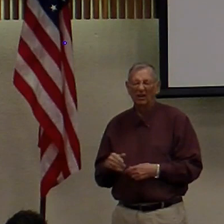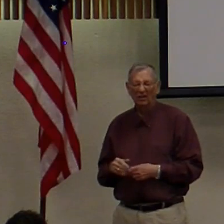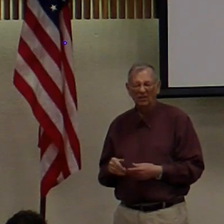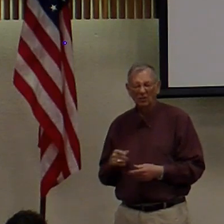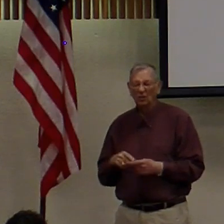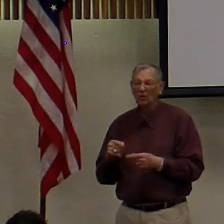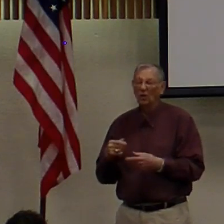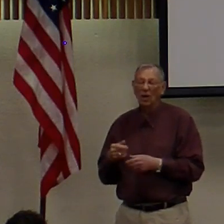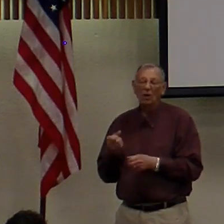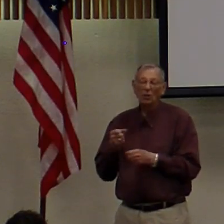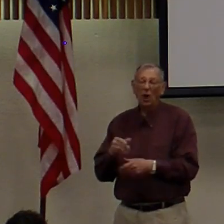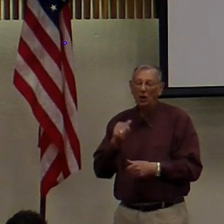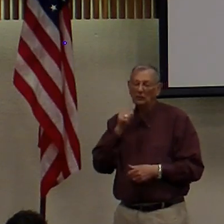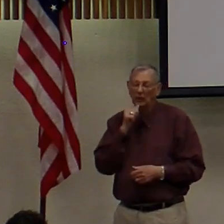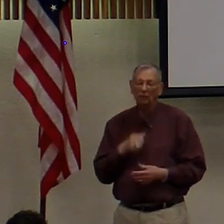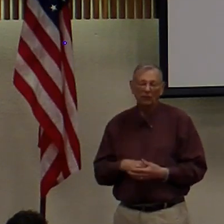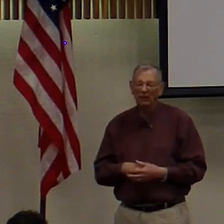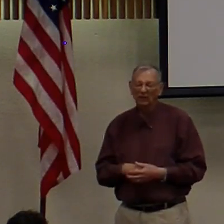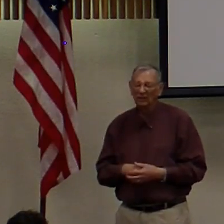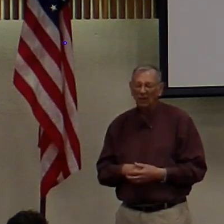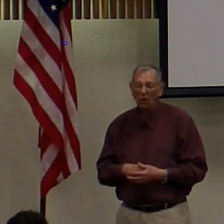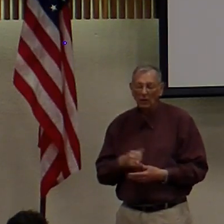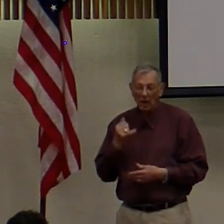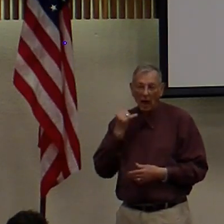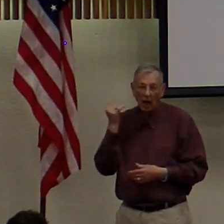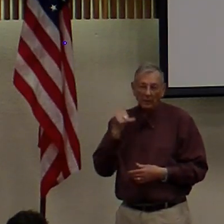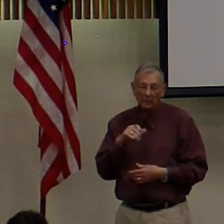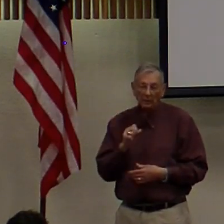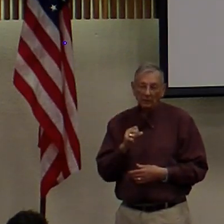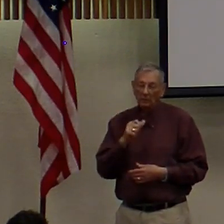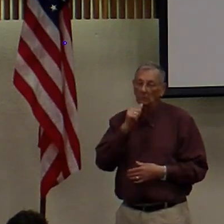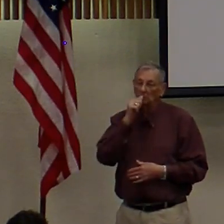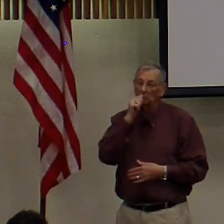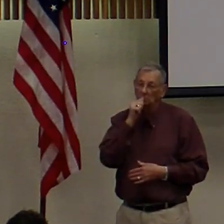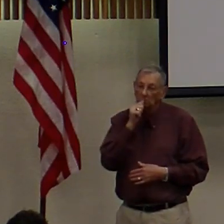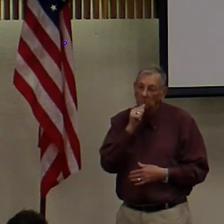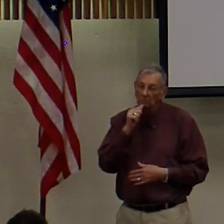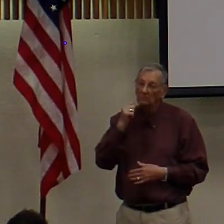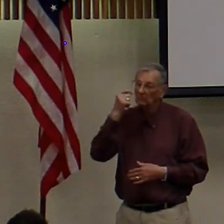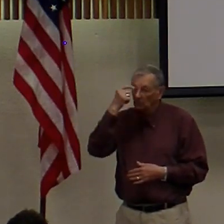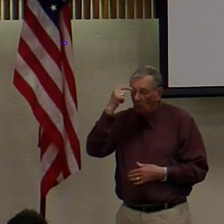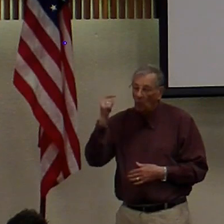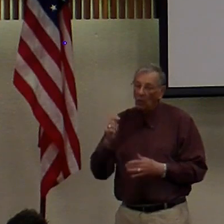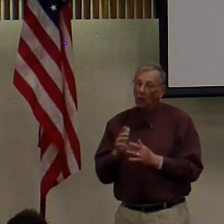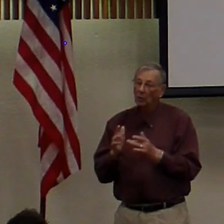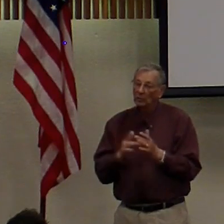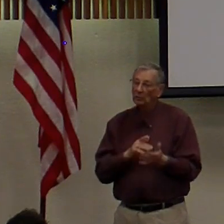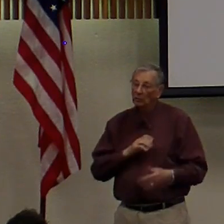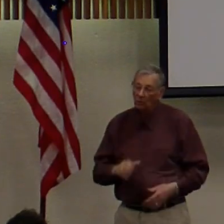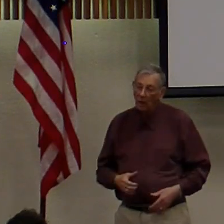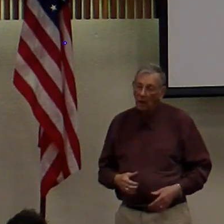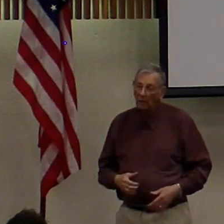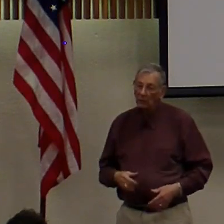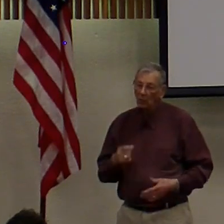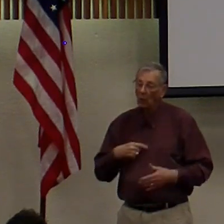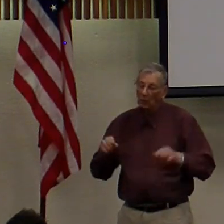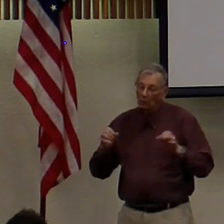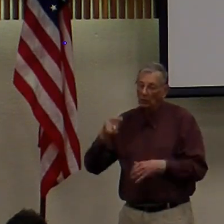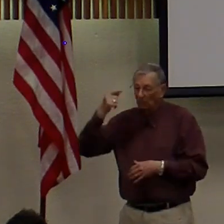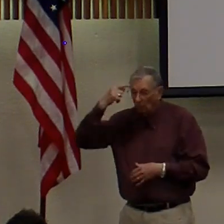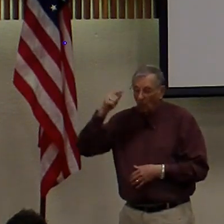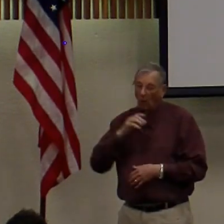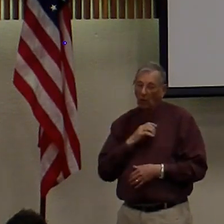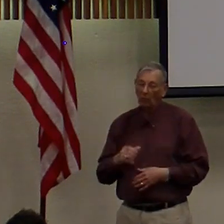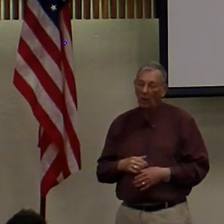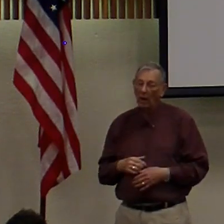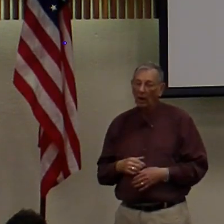irrational to cause suffering. The idea is to suffer for Christ and what we're doing for Christ. And